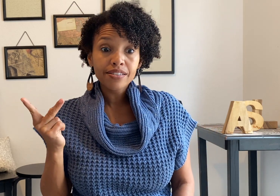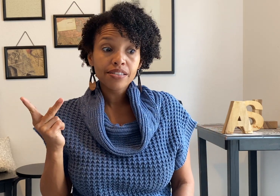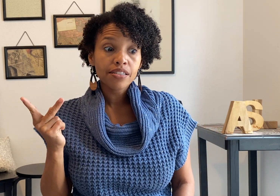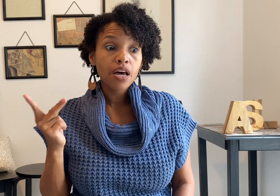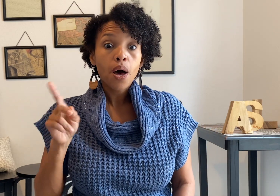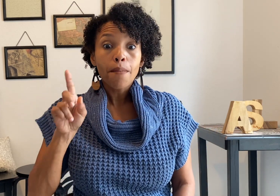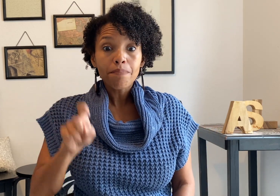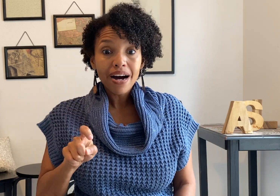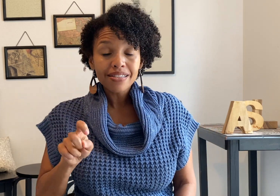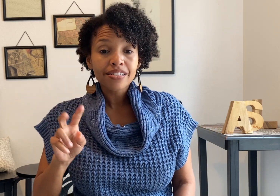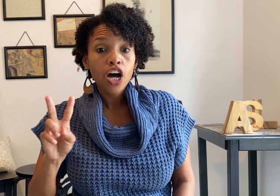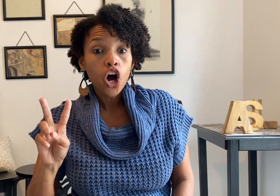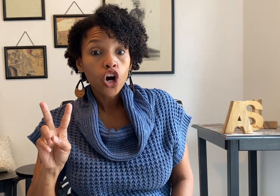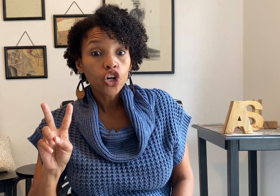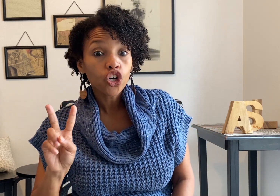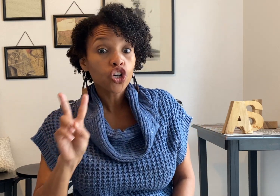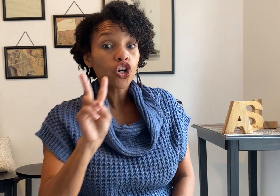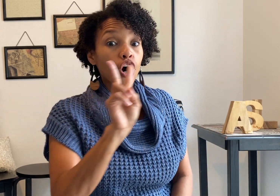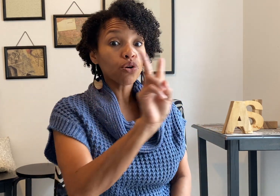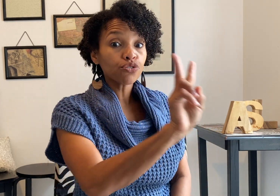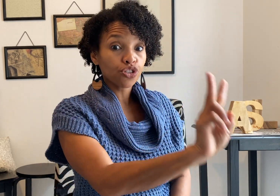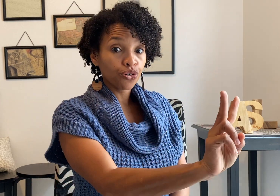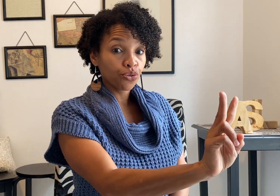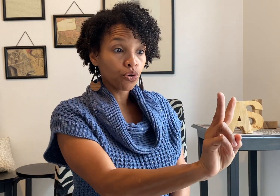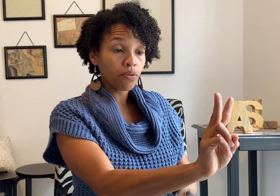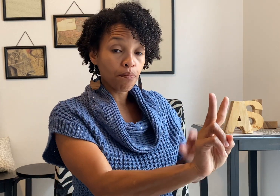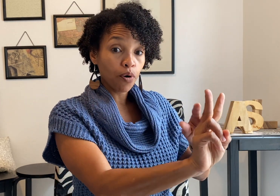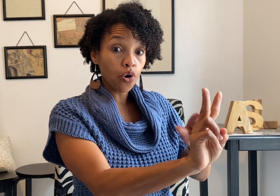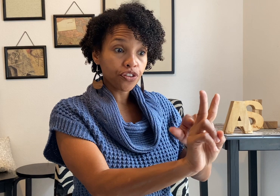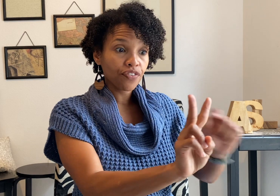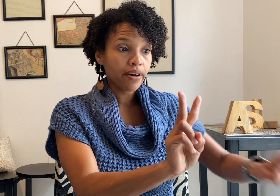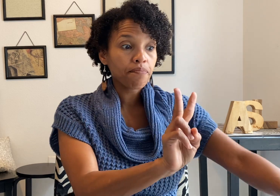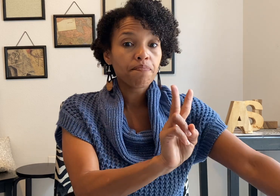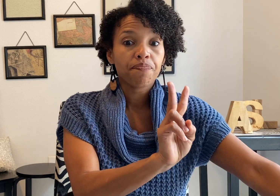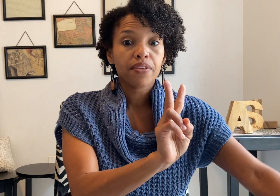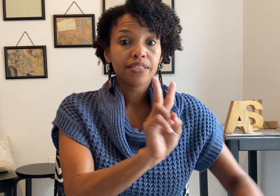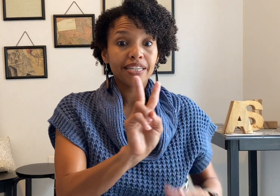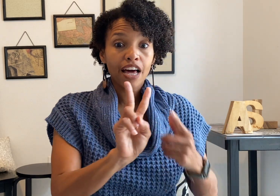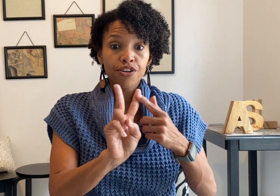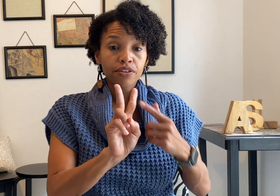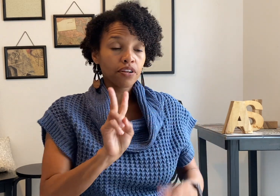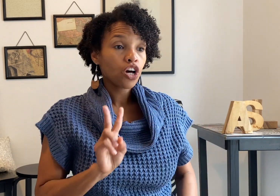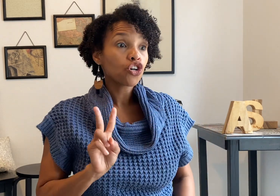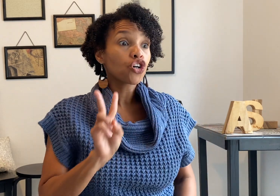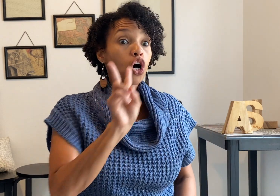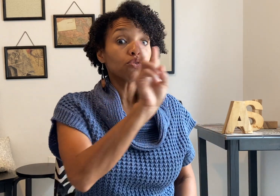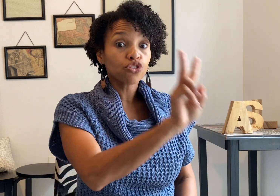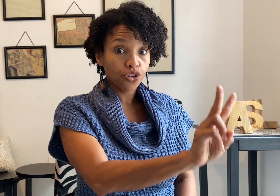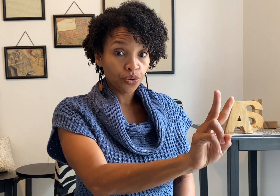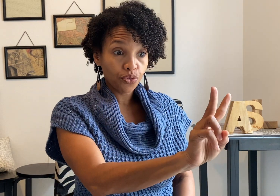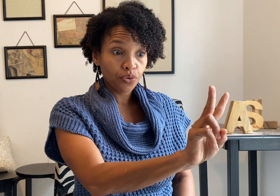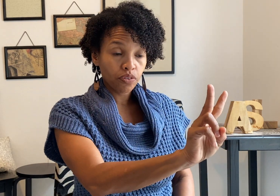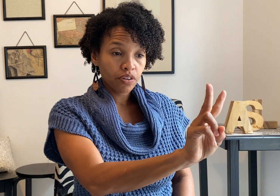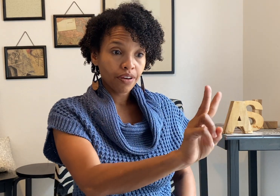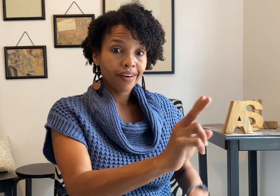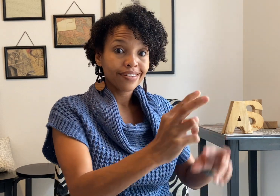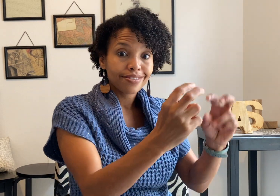us must go to, both of them together, go to,